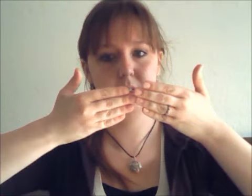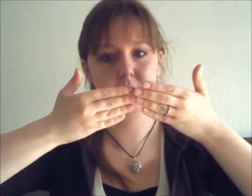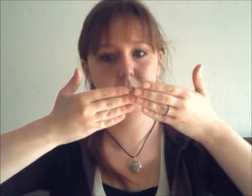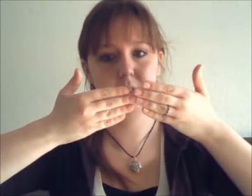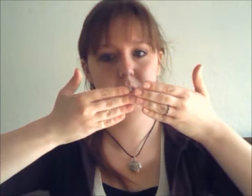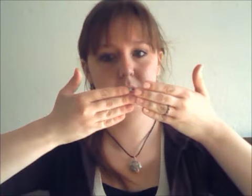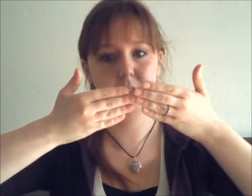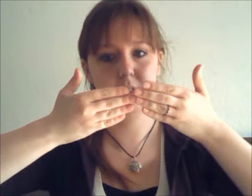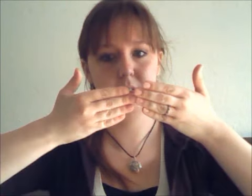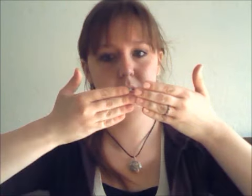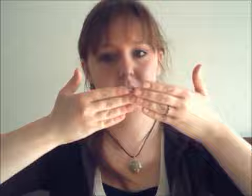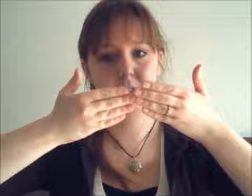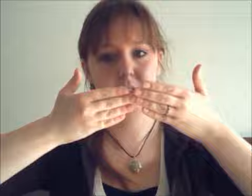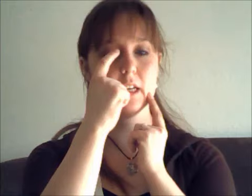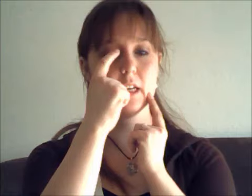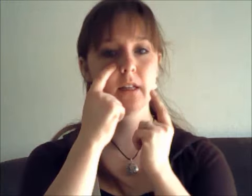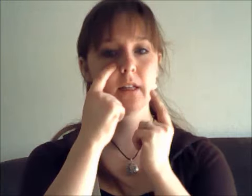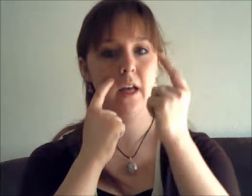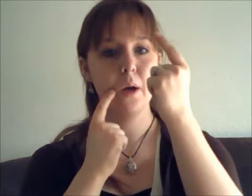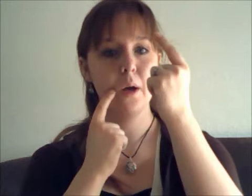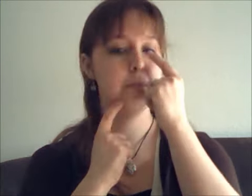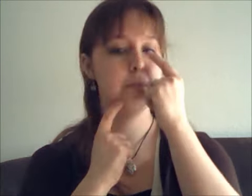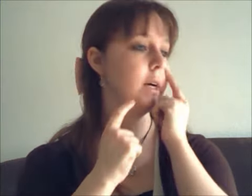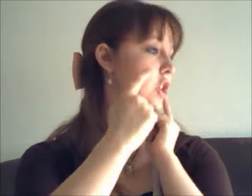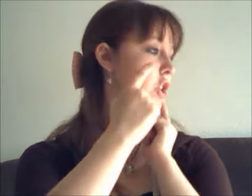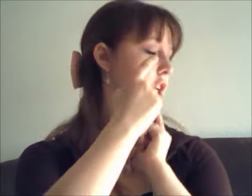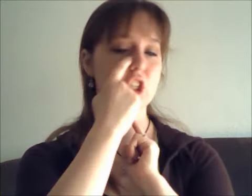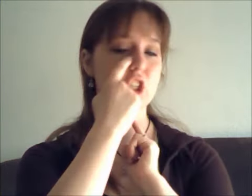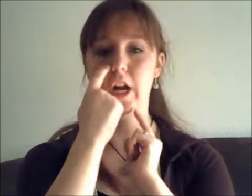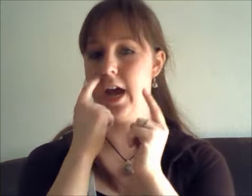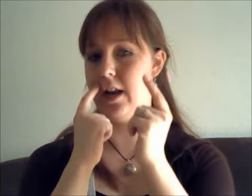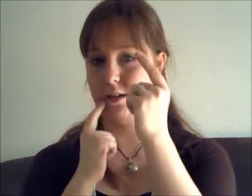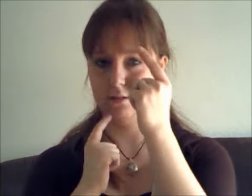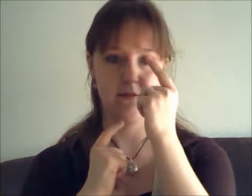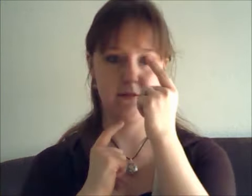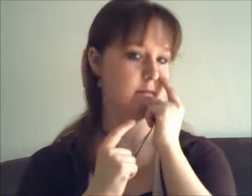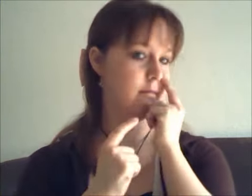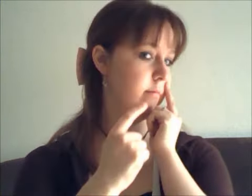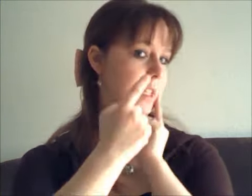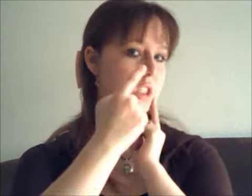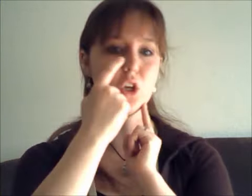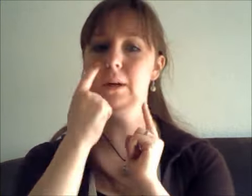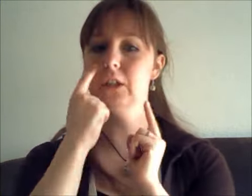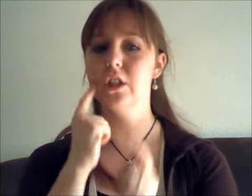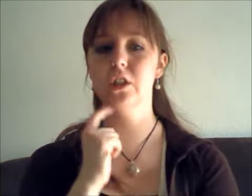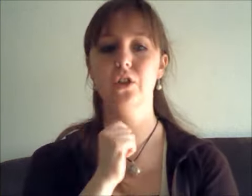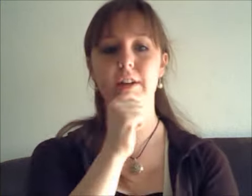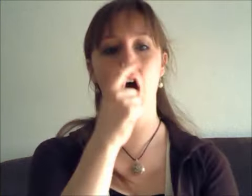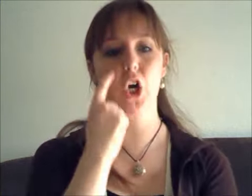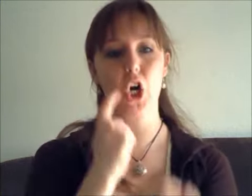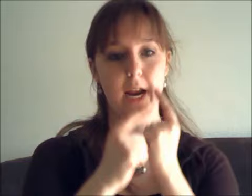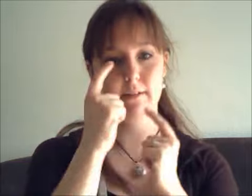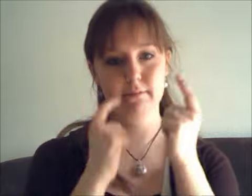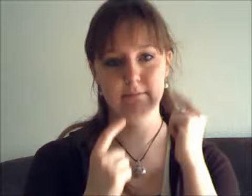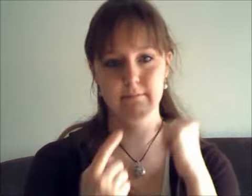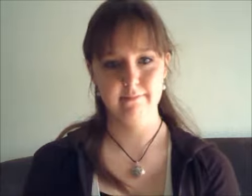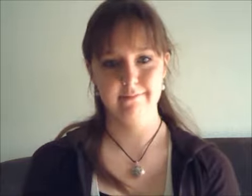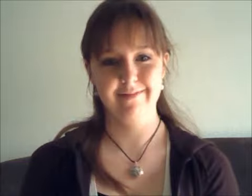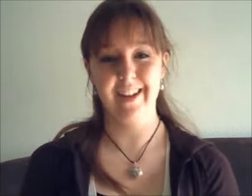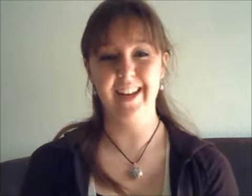going to do the crying, but shake your head. It's so much easier than not cry. And it looks a